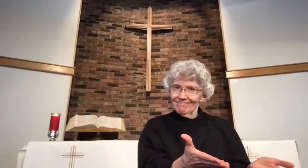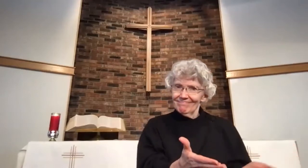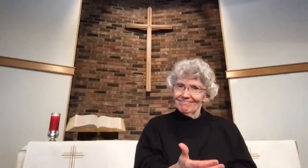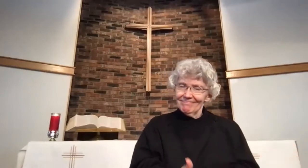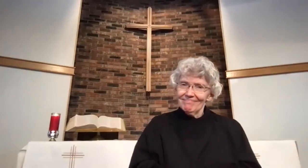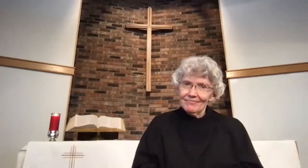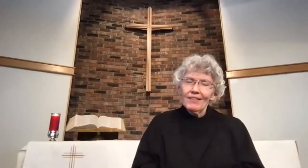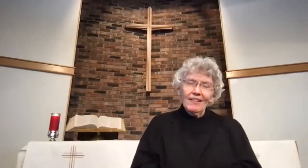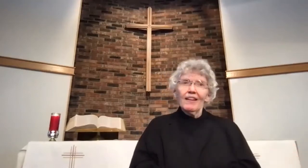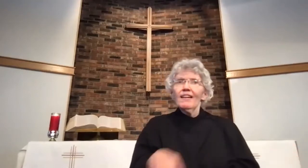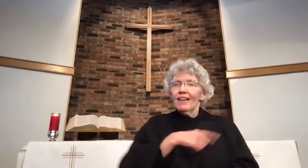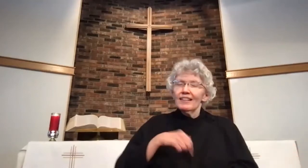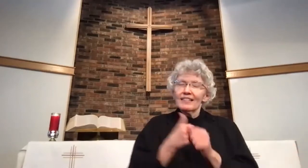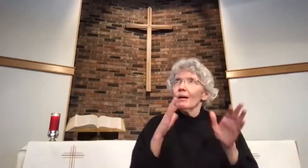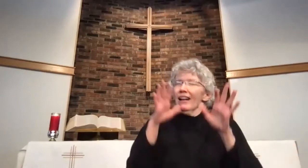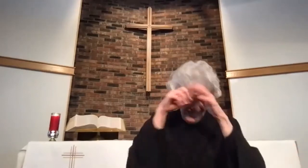him."